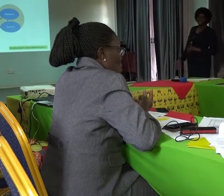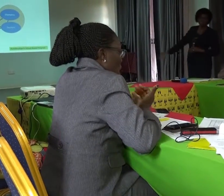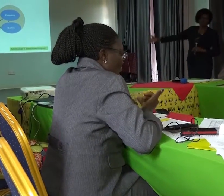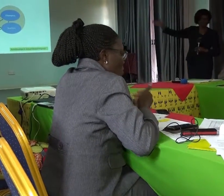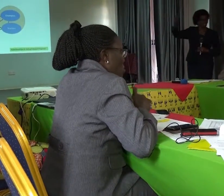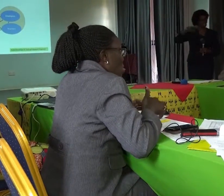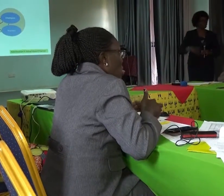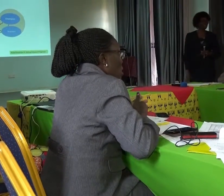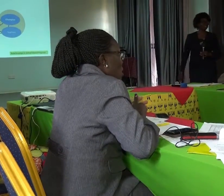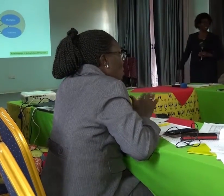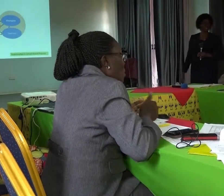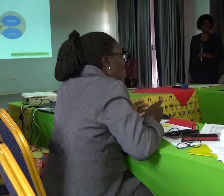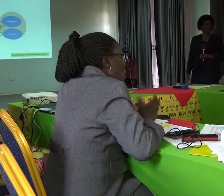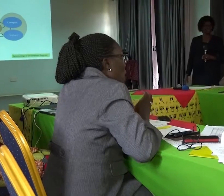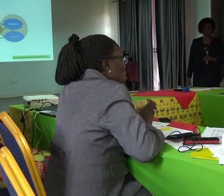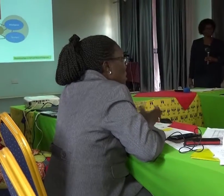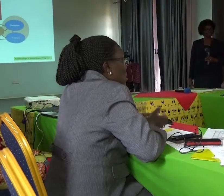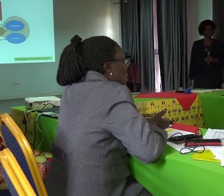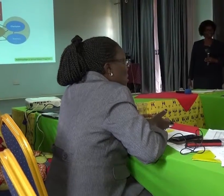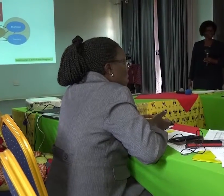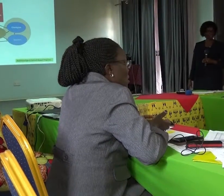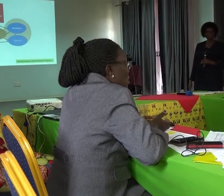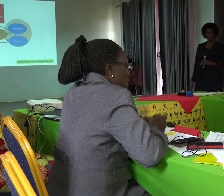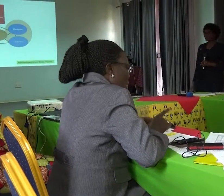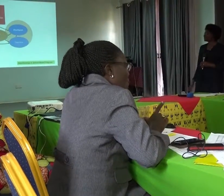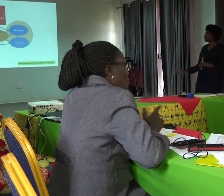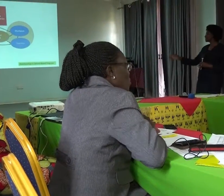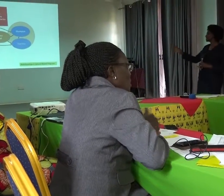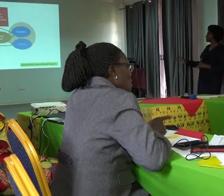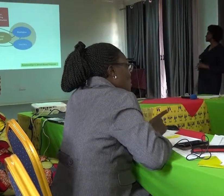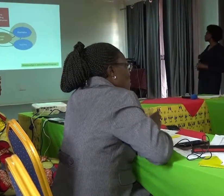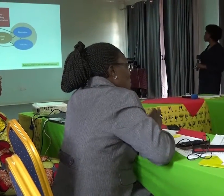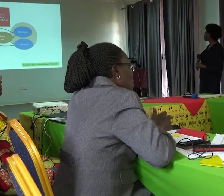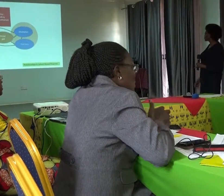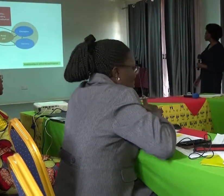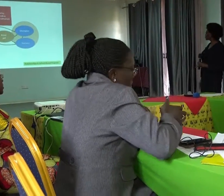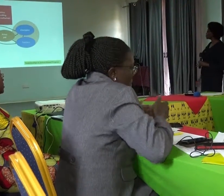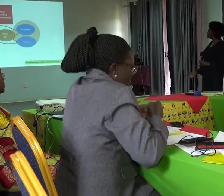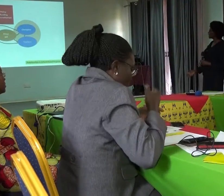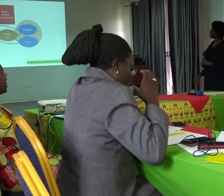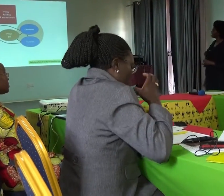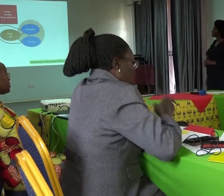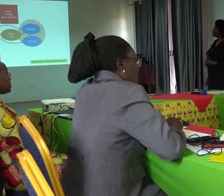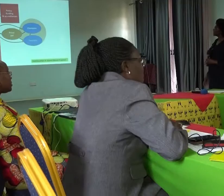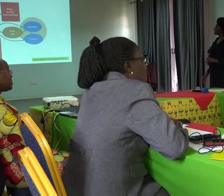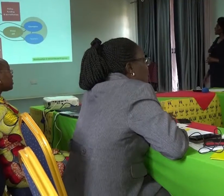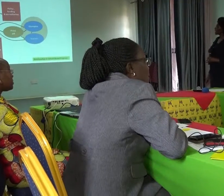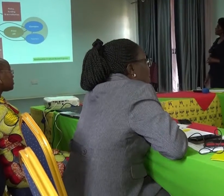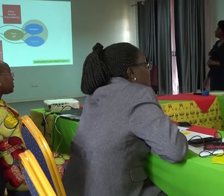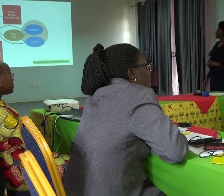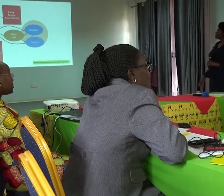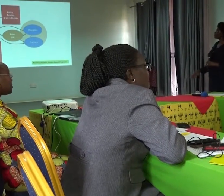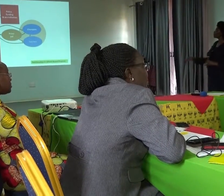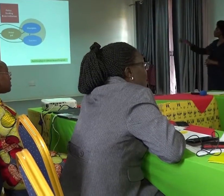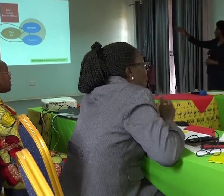The Ministry of Education will channel what they need through KISE, and then KISE reaches the schools, or things like that. And